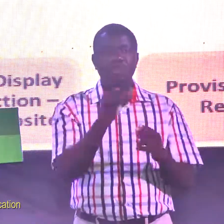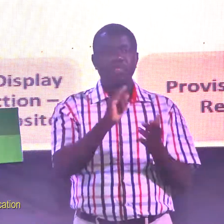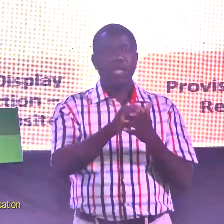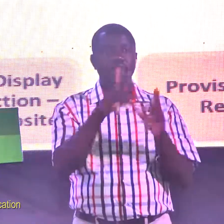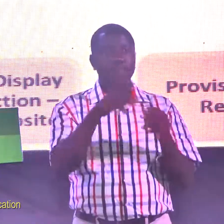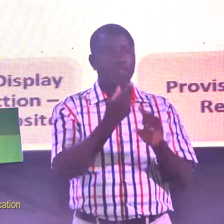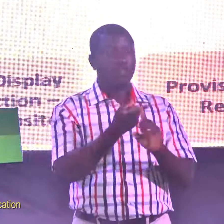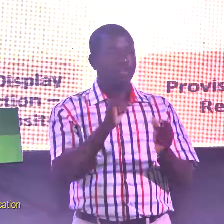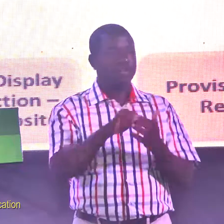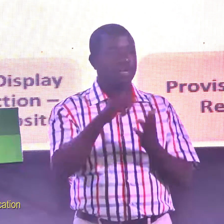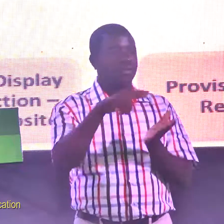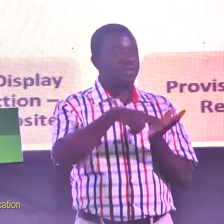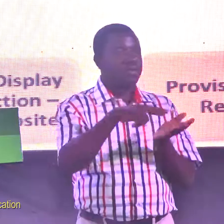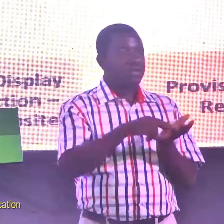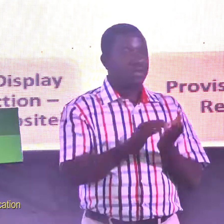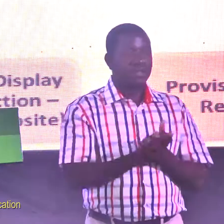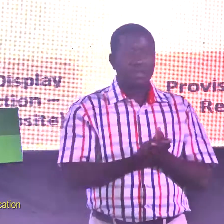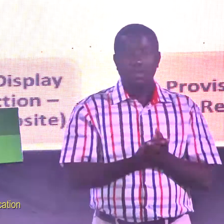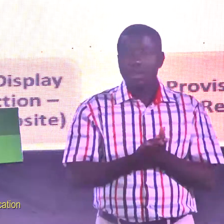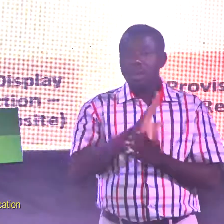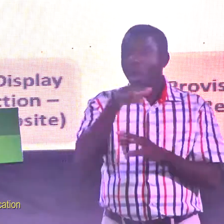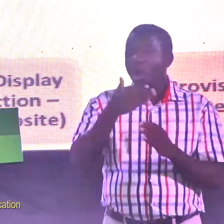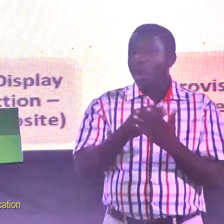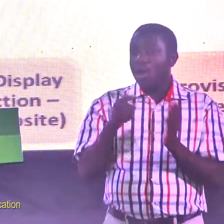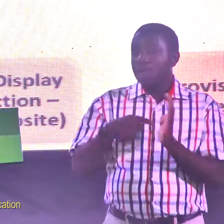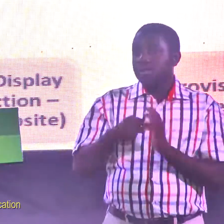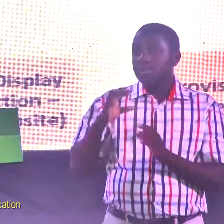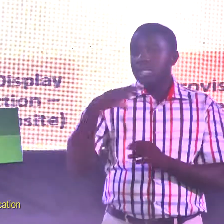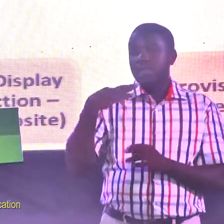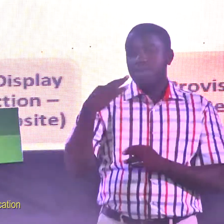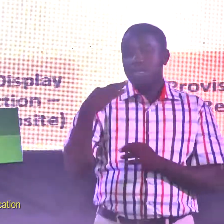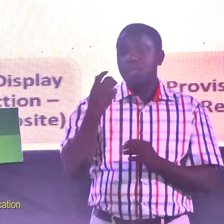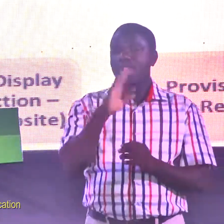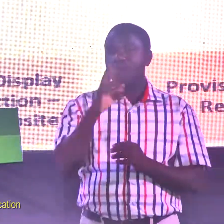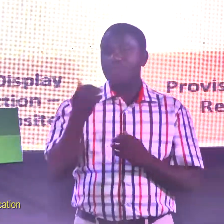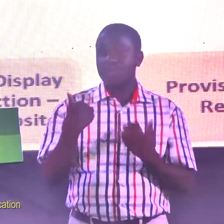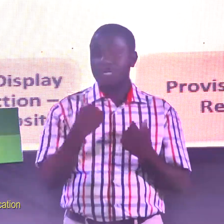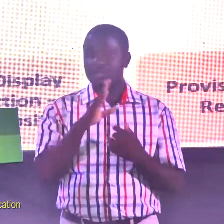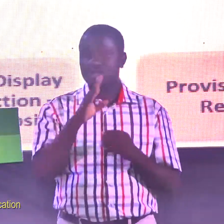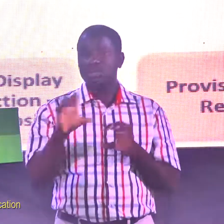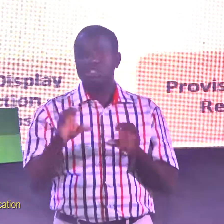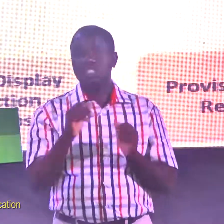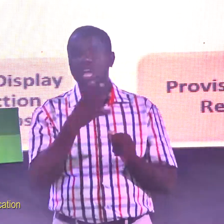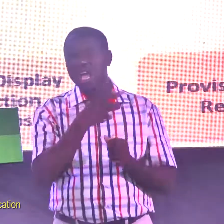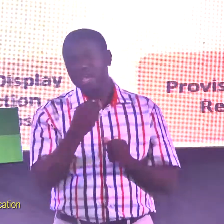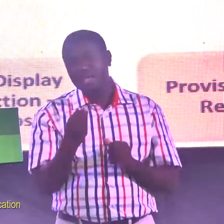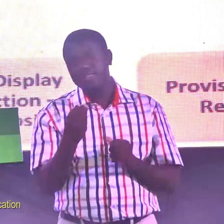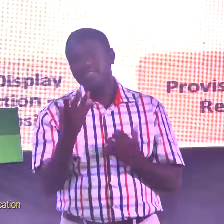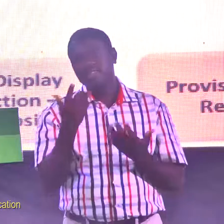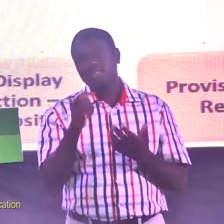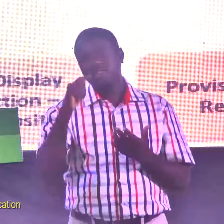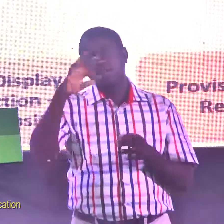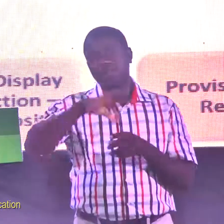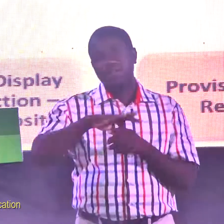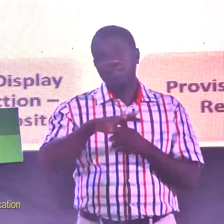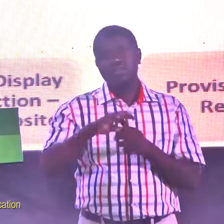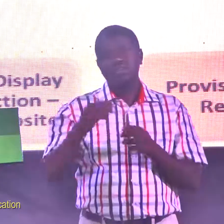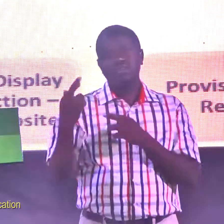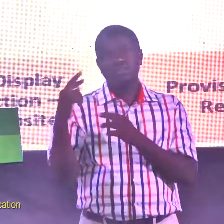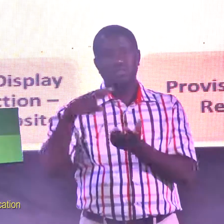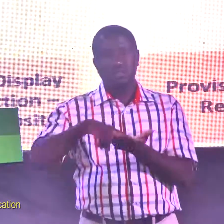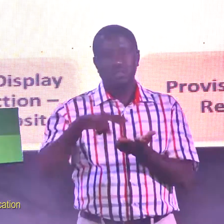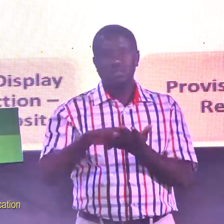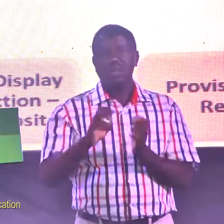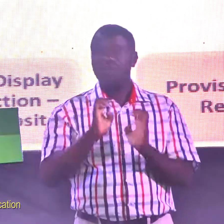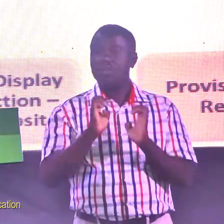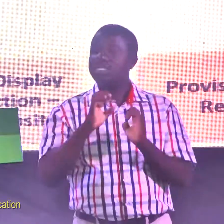register. Once all those applications have been done and the voter registration exercise